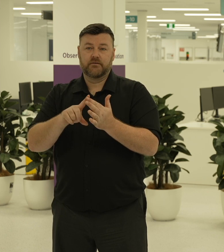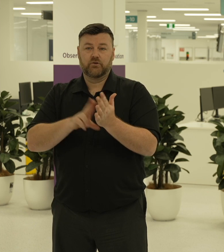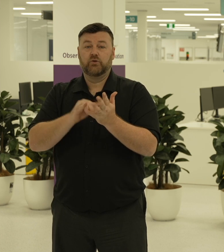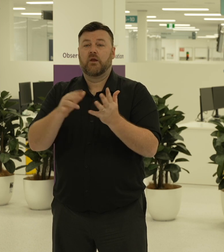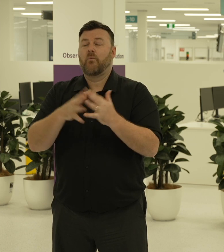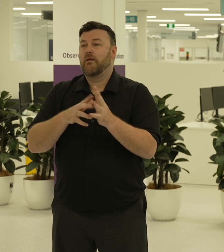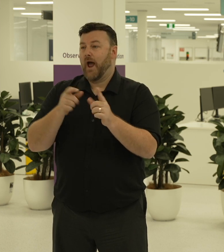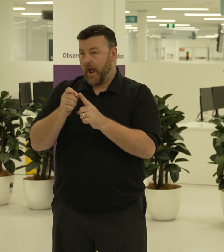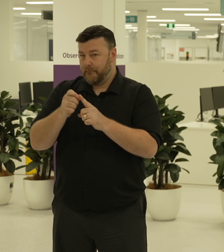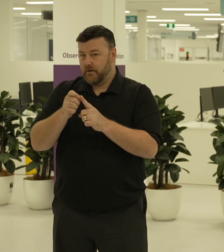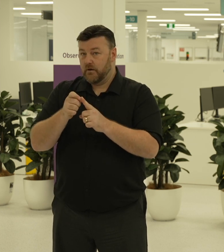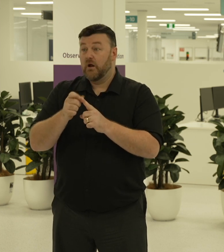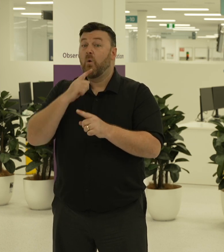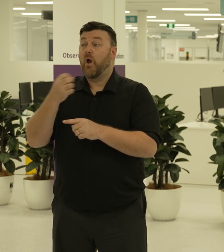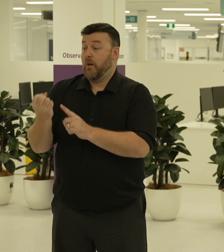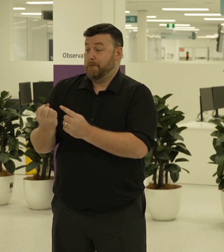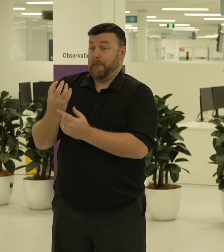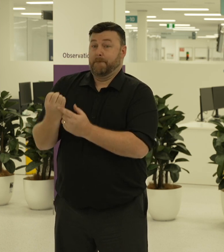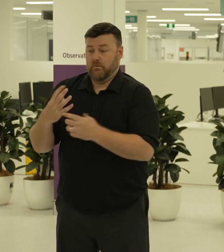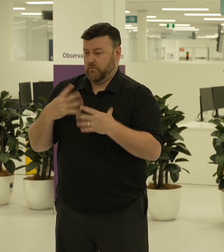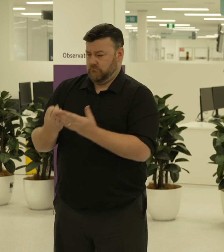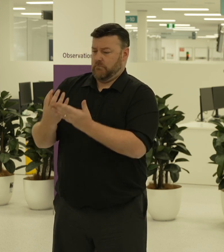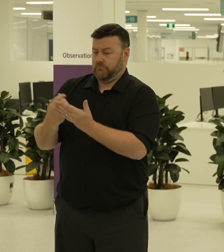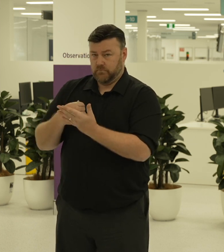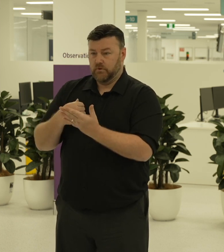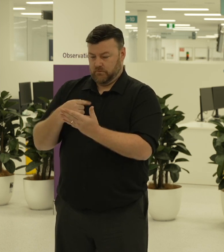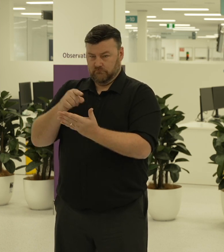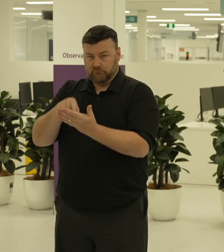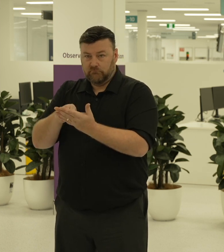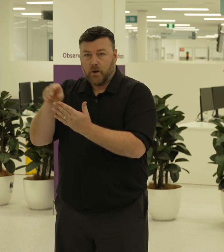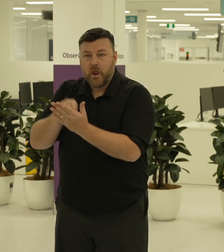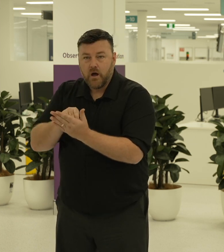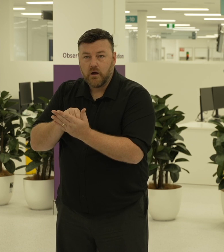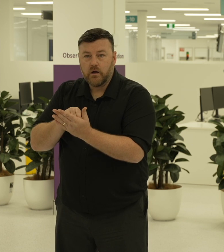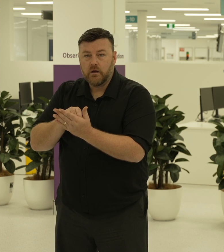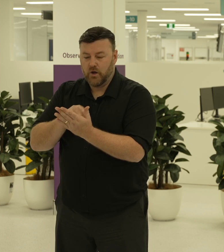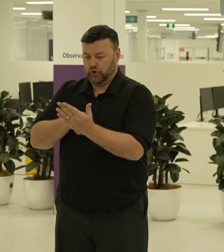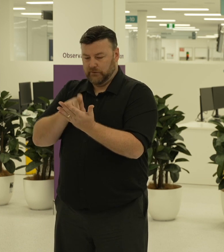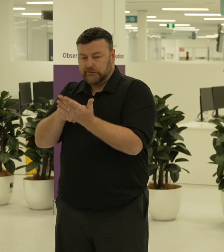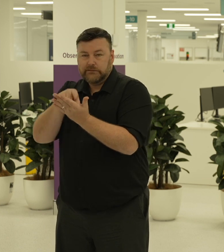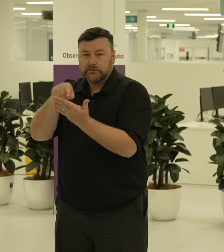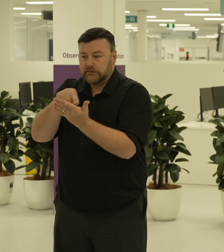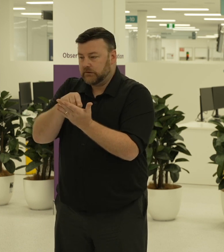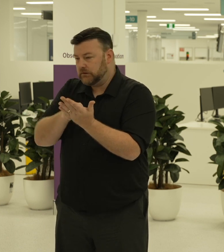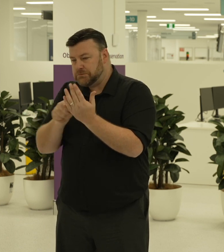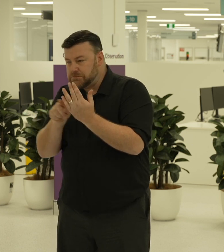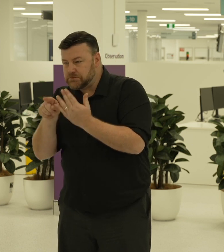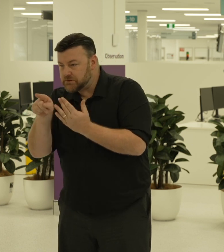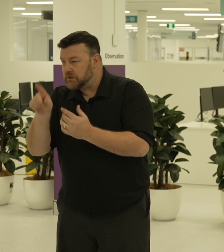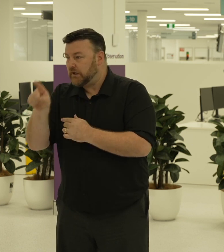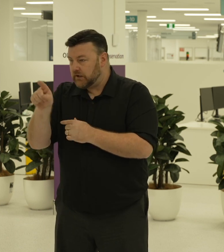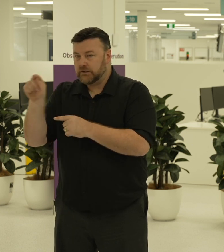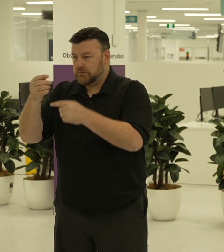And if you miss that, you just go to the voucher section of your app, and there'll be a big button there, apply here, press